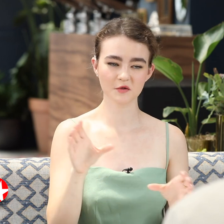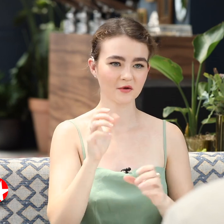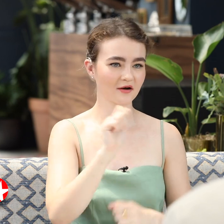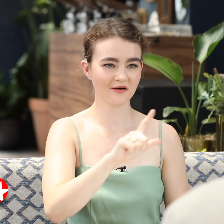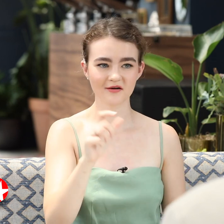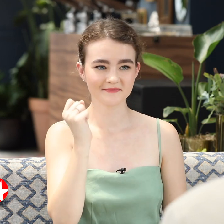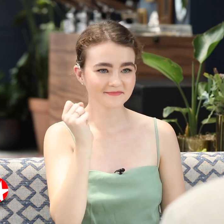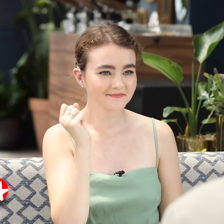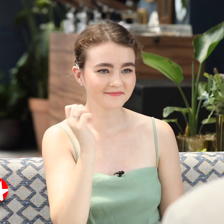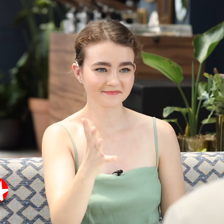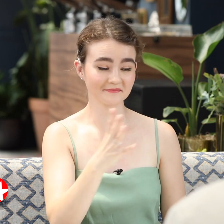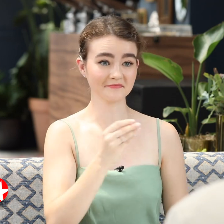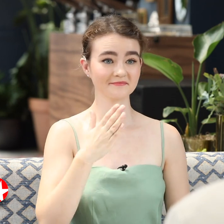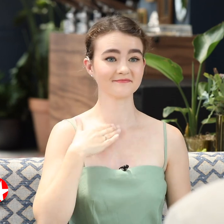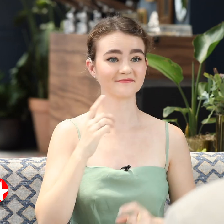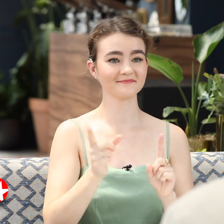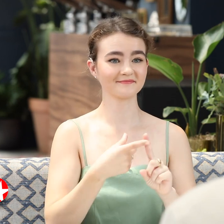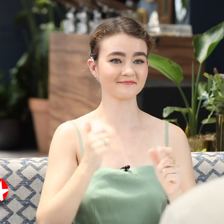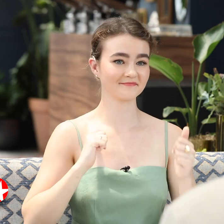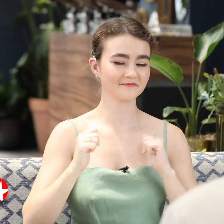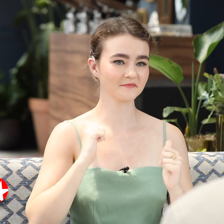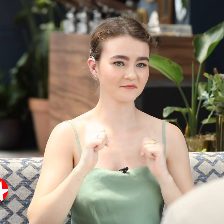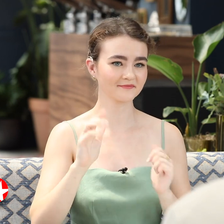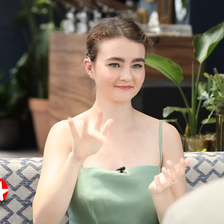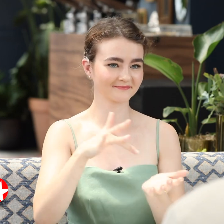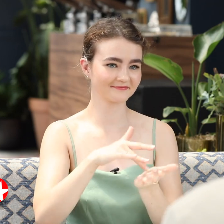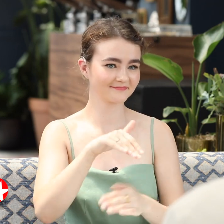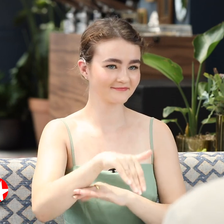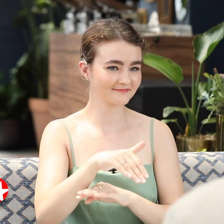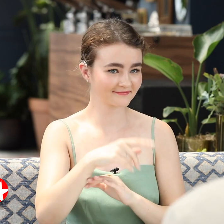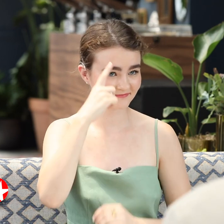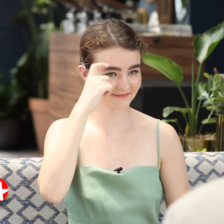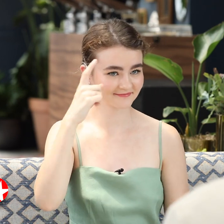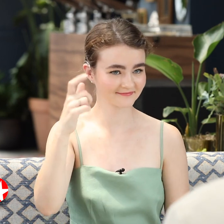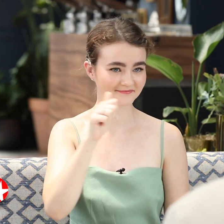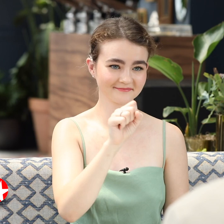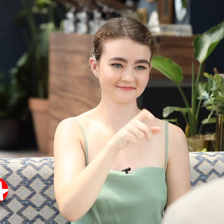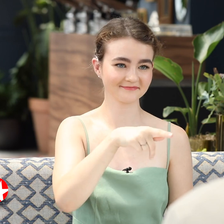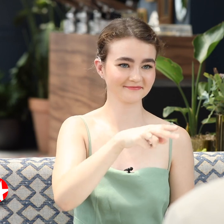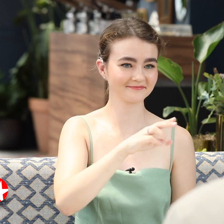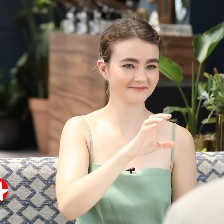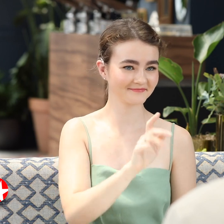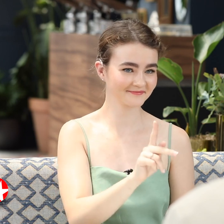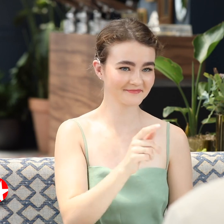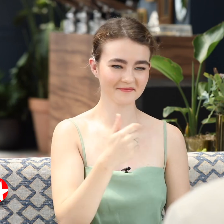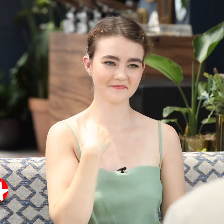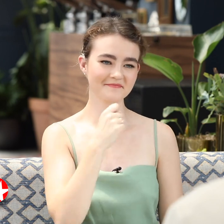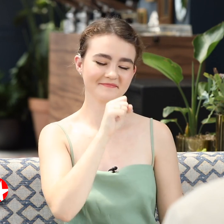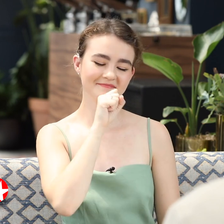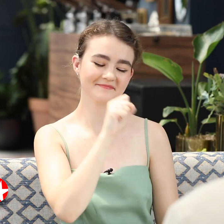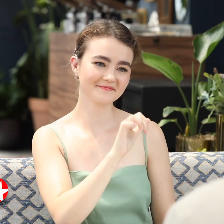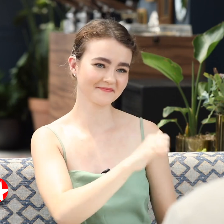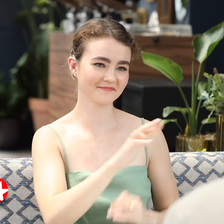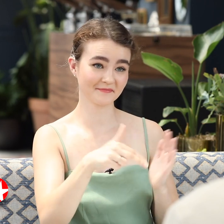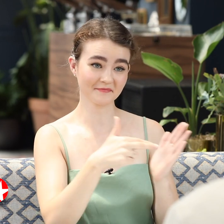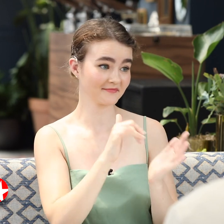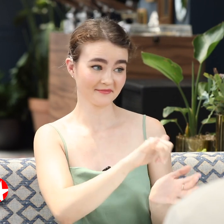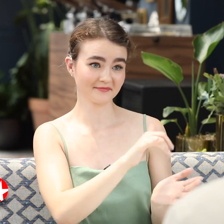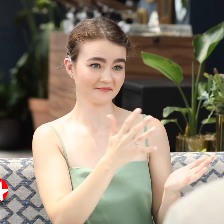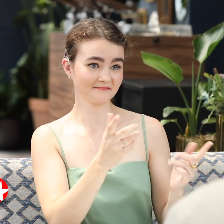hooked on drama. I did all their Shakespeare plays, and Midsummer Night Dream was my first play. I did Puck. That